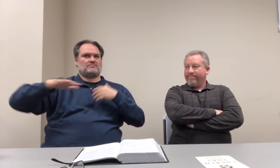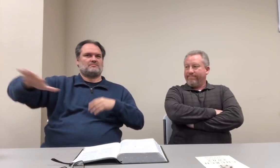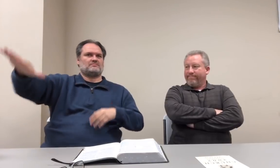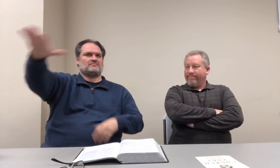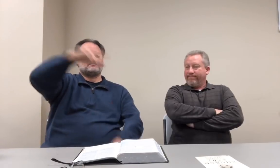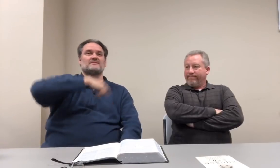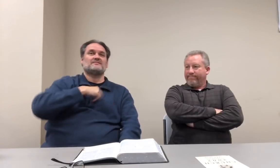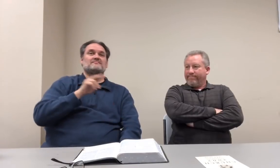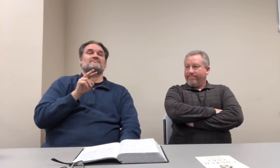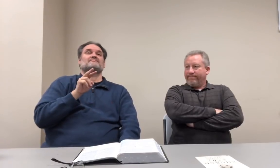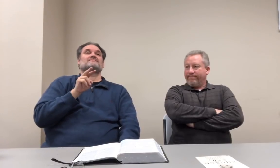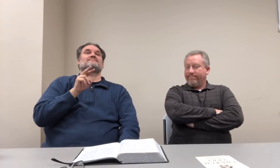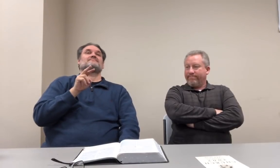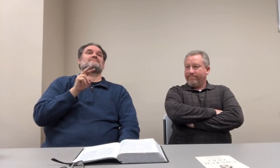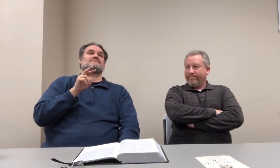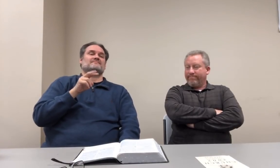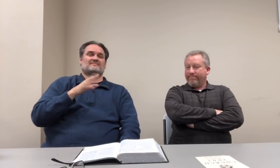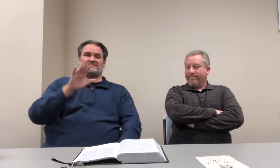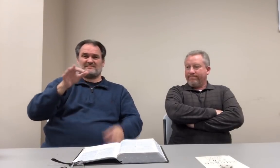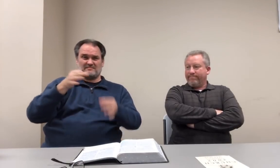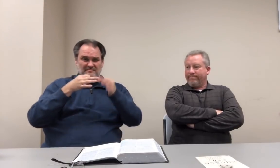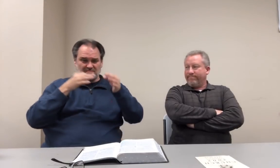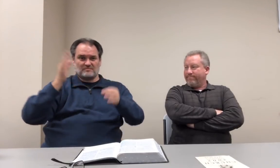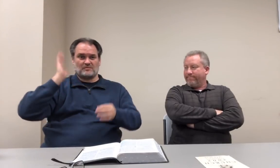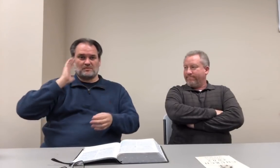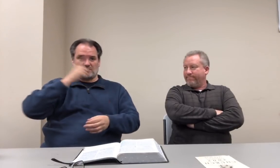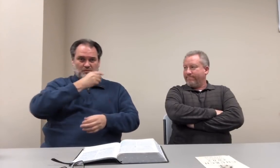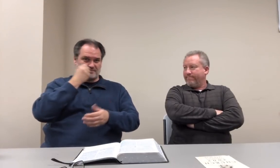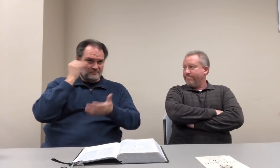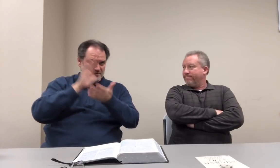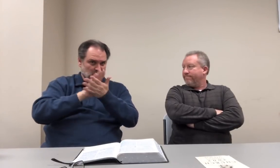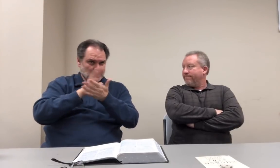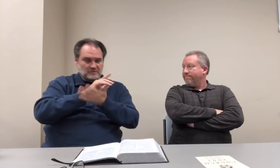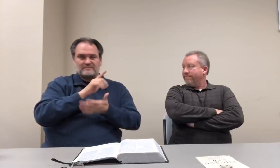Think of it this way. I can say that the Son of God took a nap